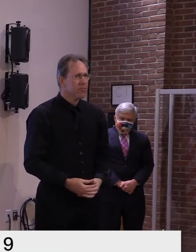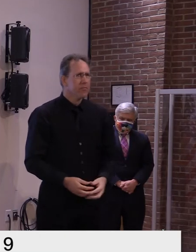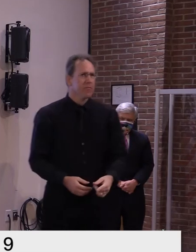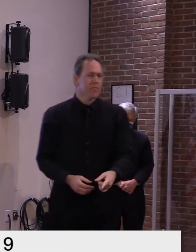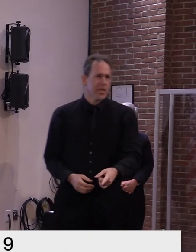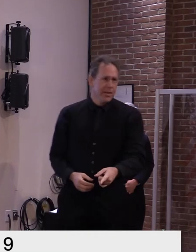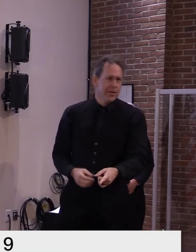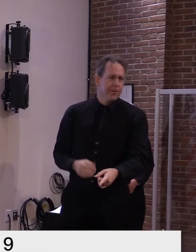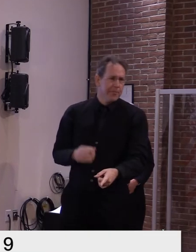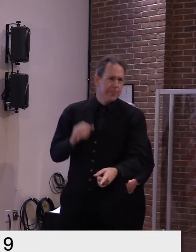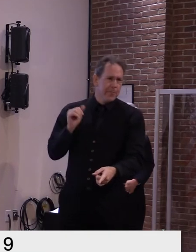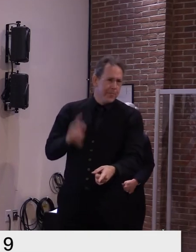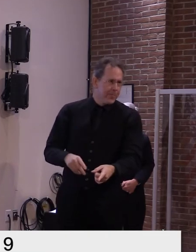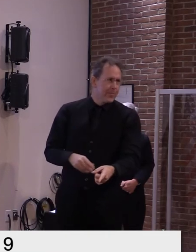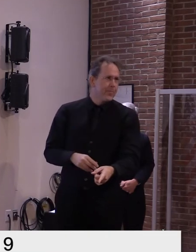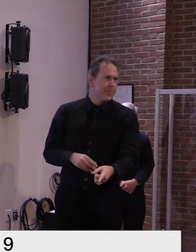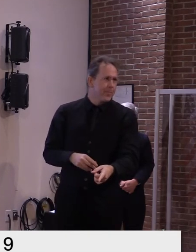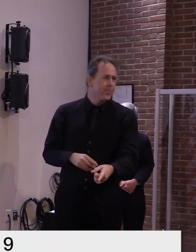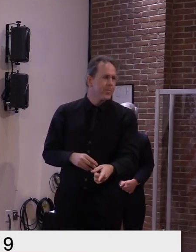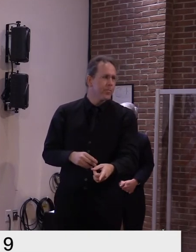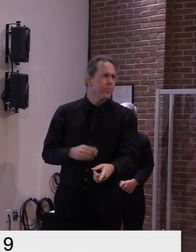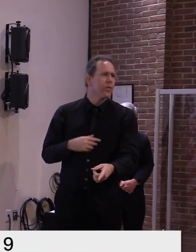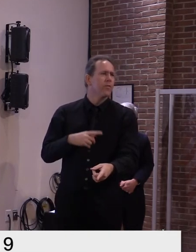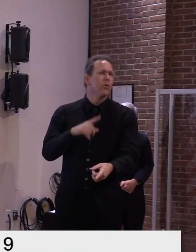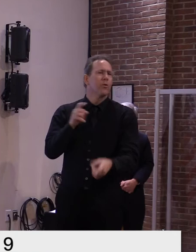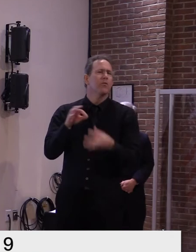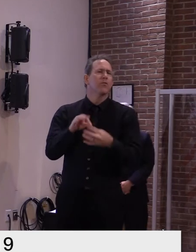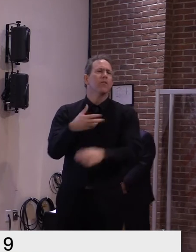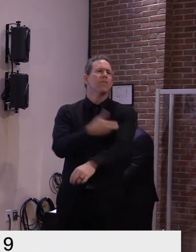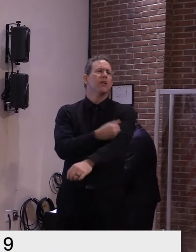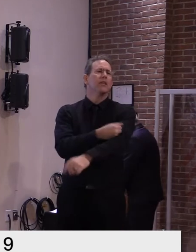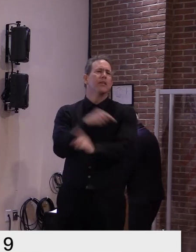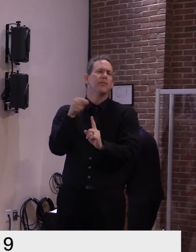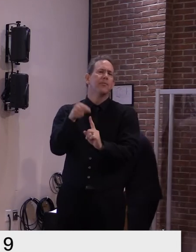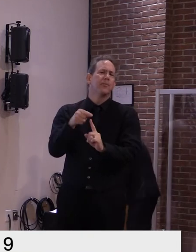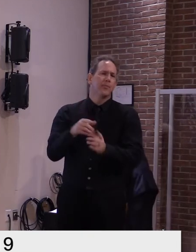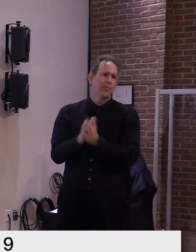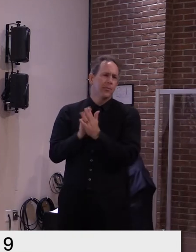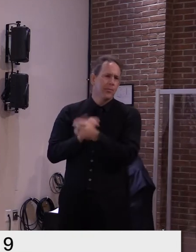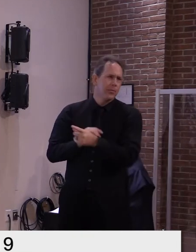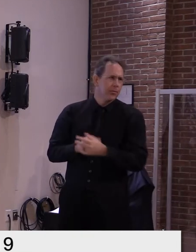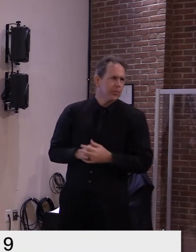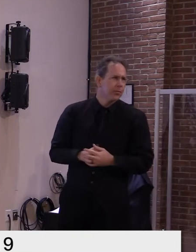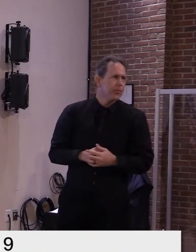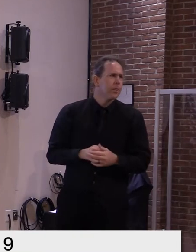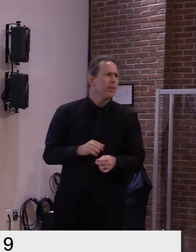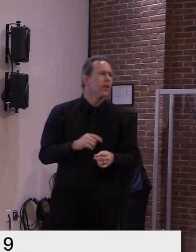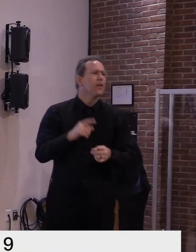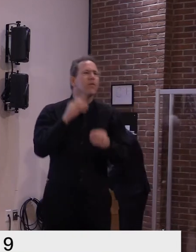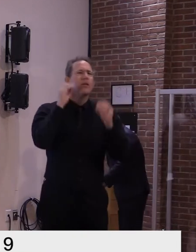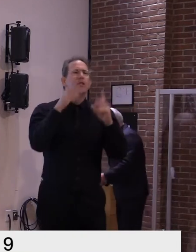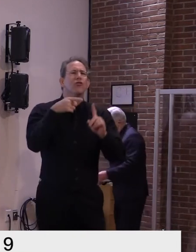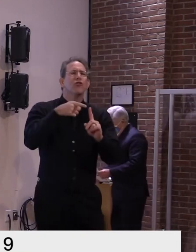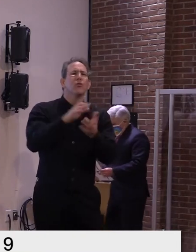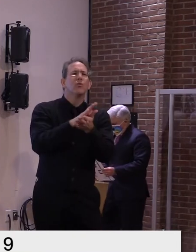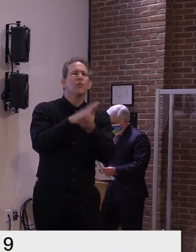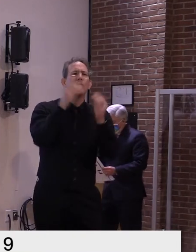And a question on vaccination plans for teachers. Is that going to be